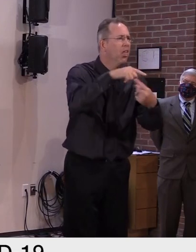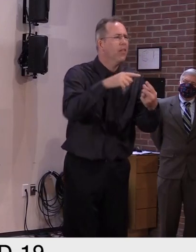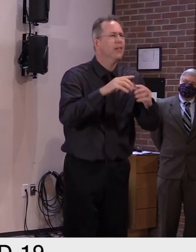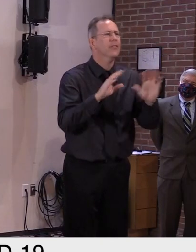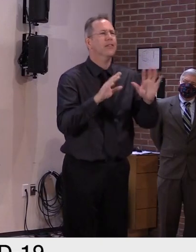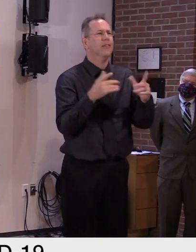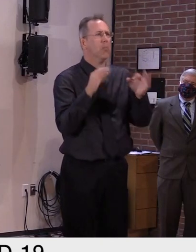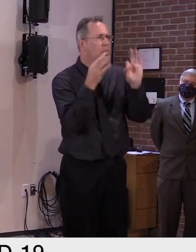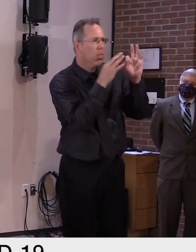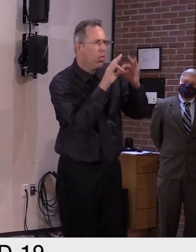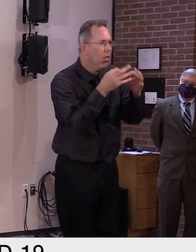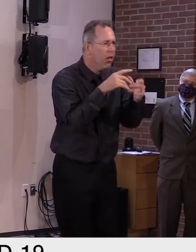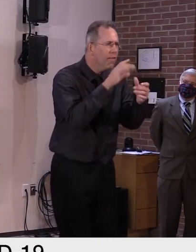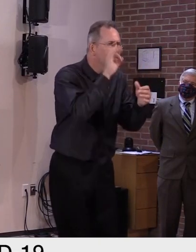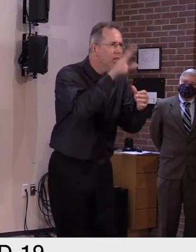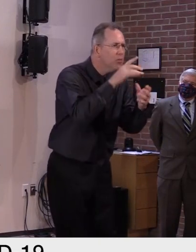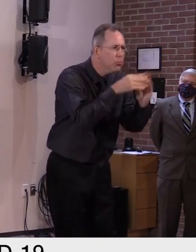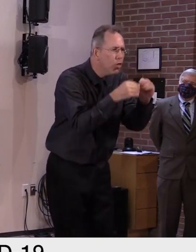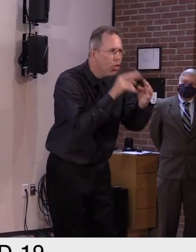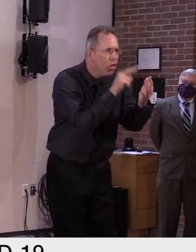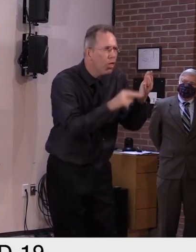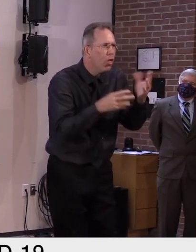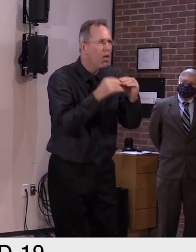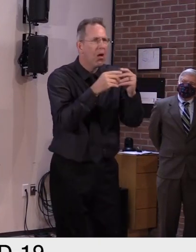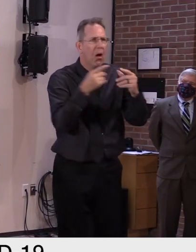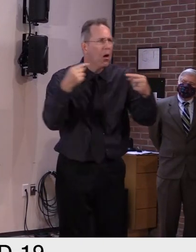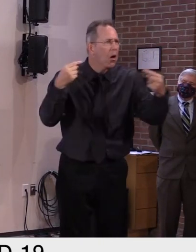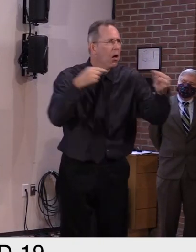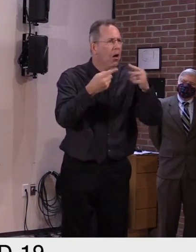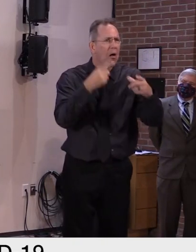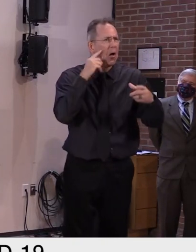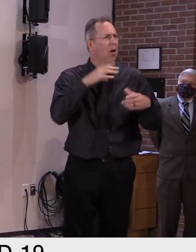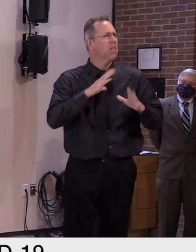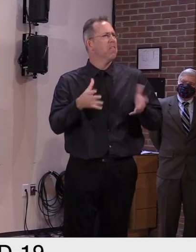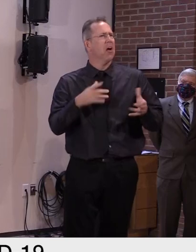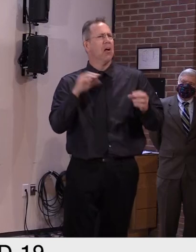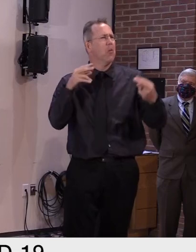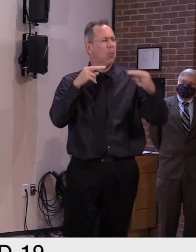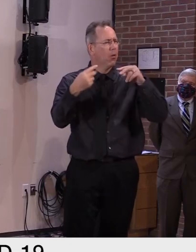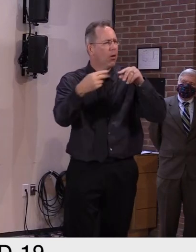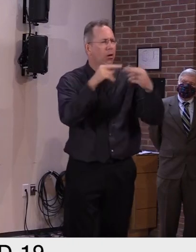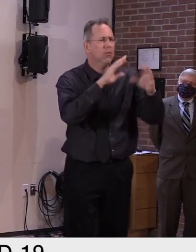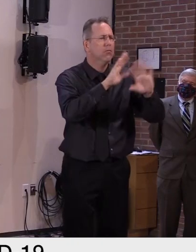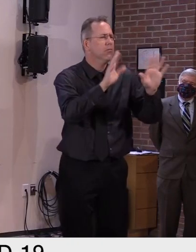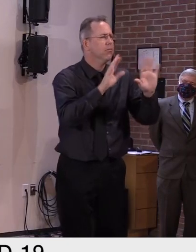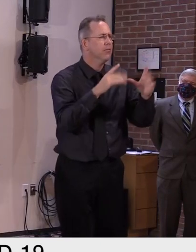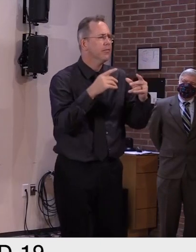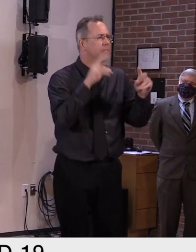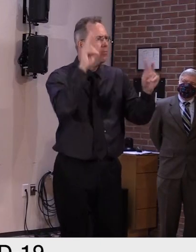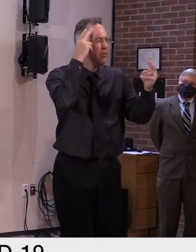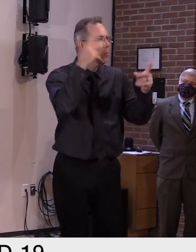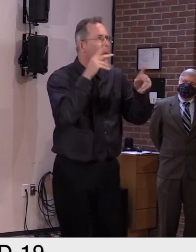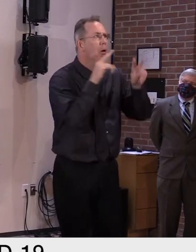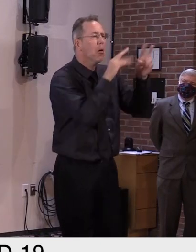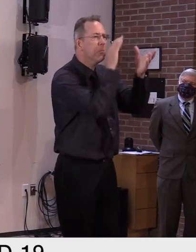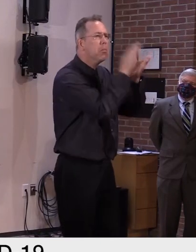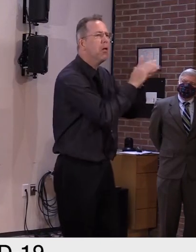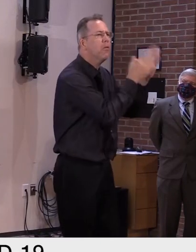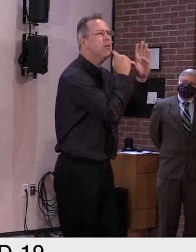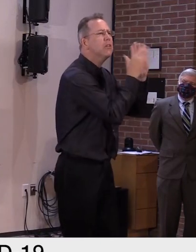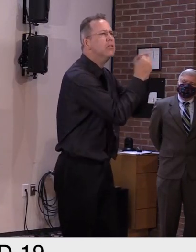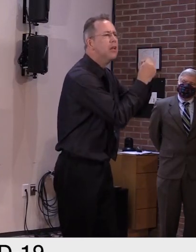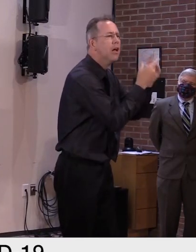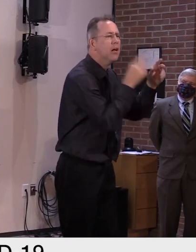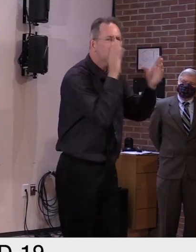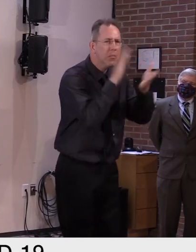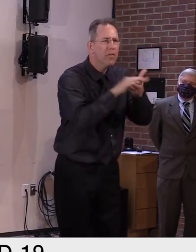here, it's going to be okay, and you want to reinforce that eventually we'll work our way through it, but it's not